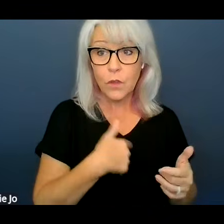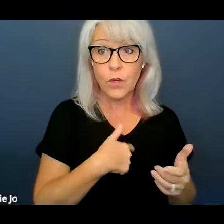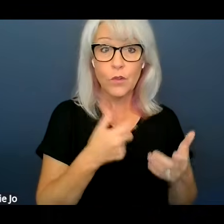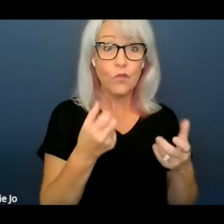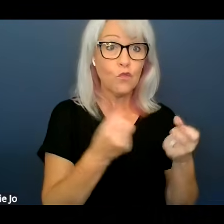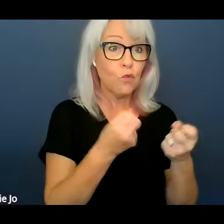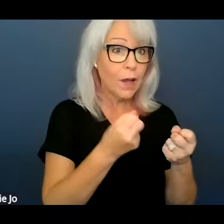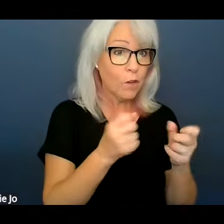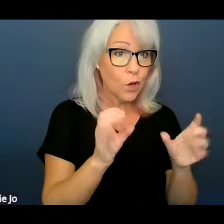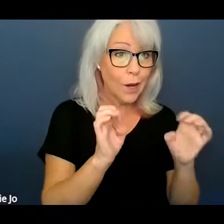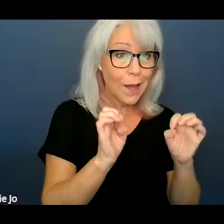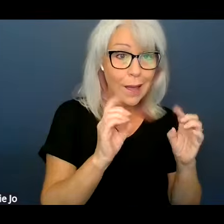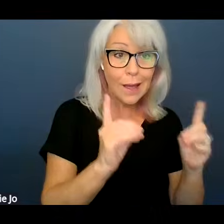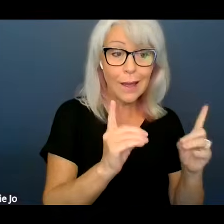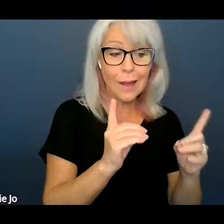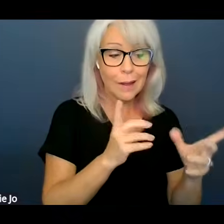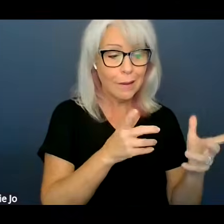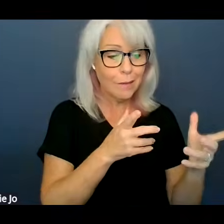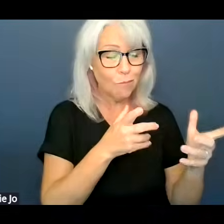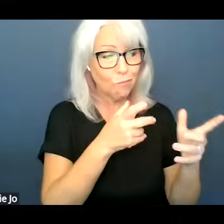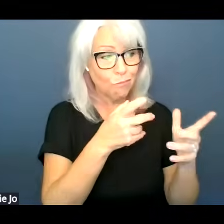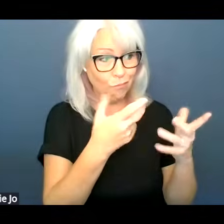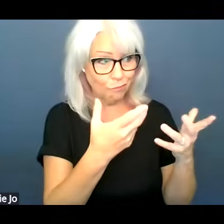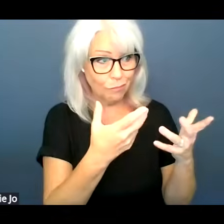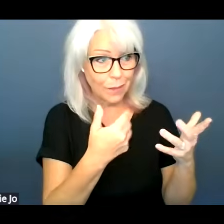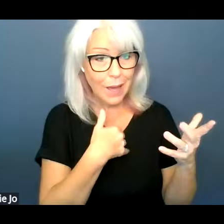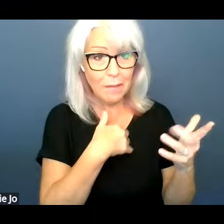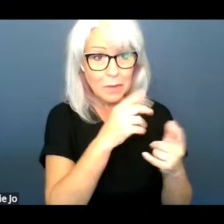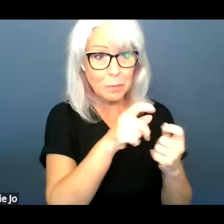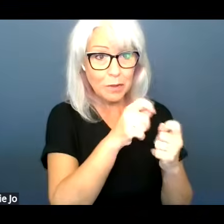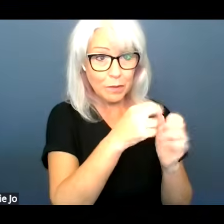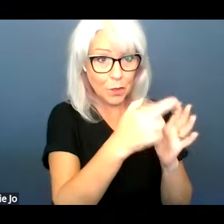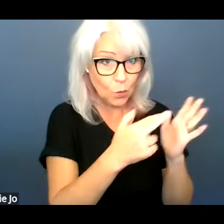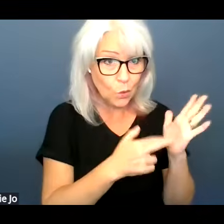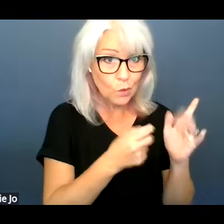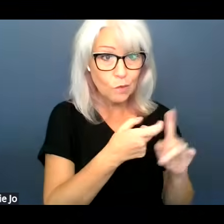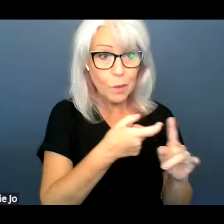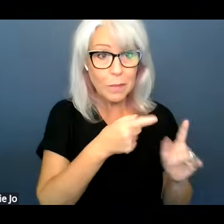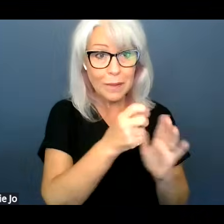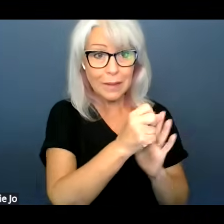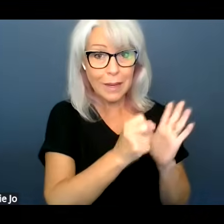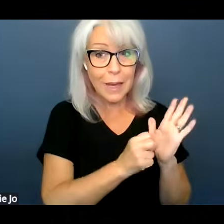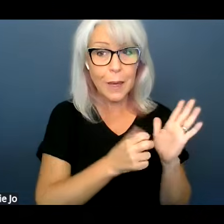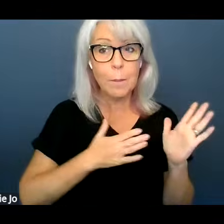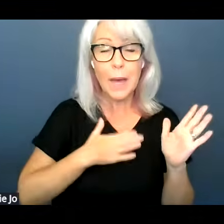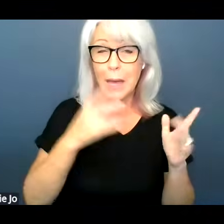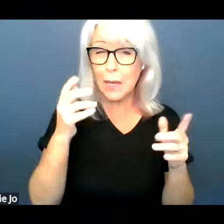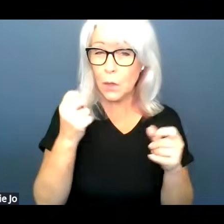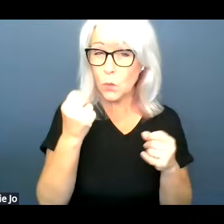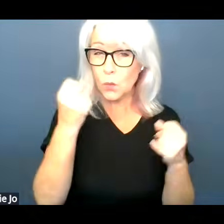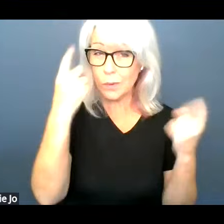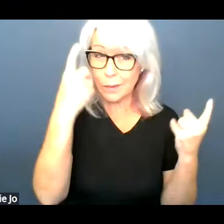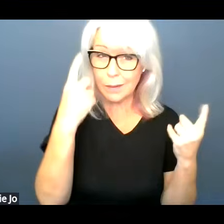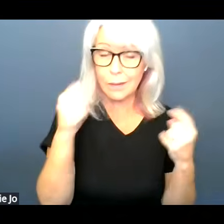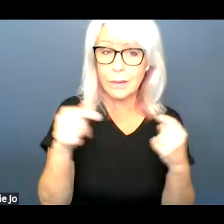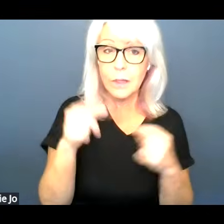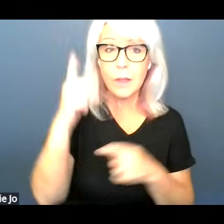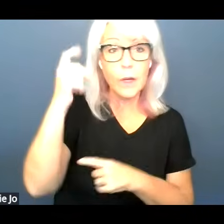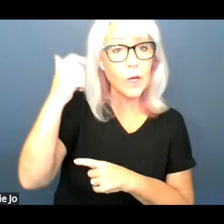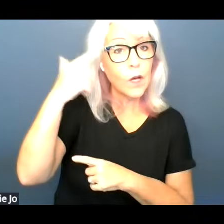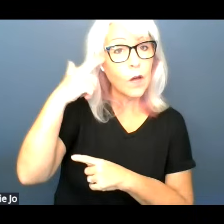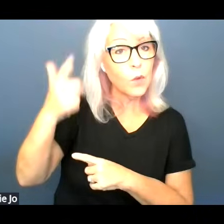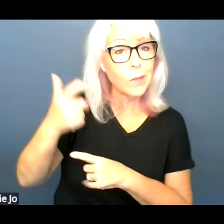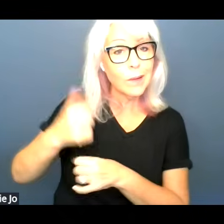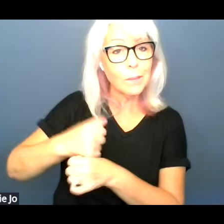educations regulated by the state. I mean, my rough understanding of civics here would be that the government creates